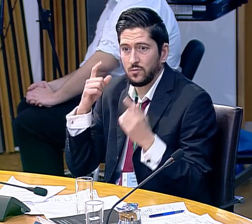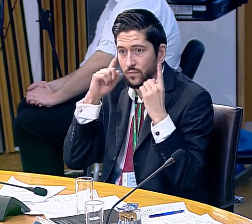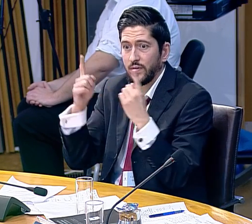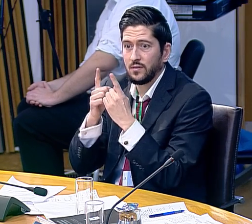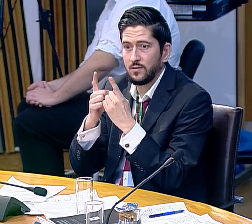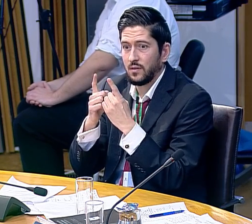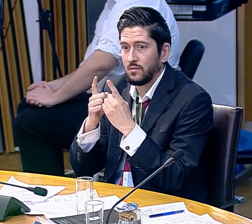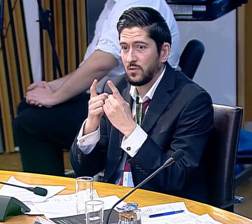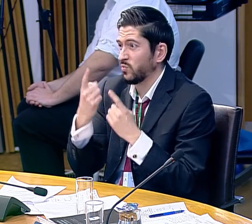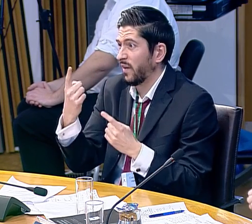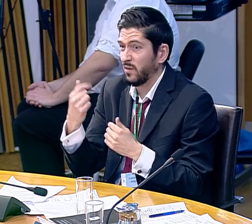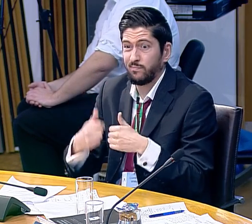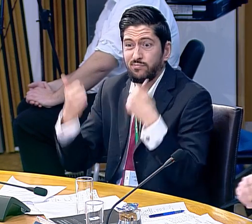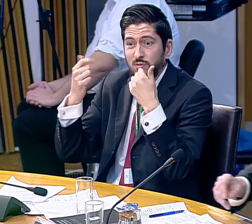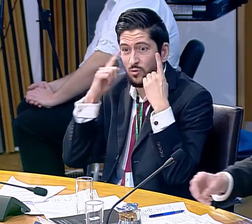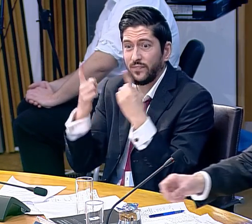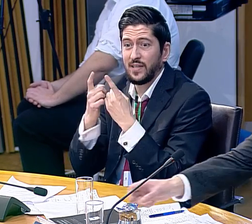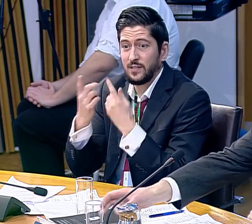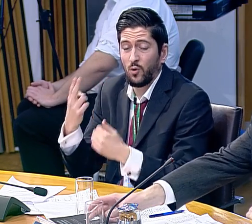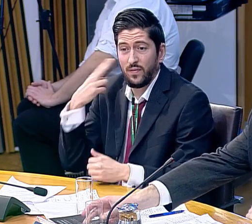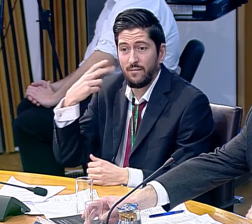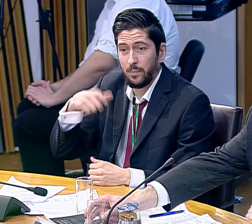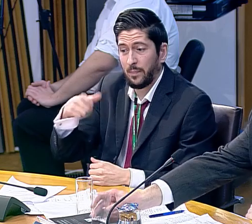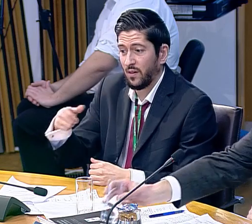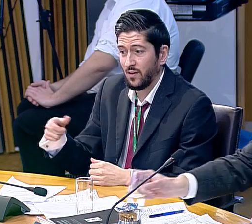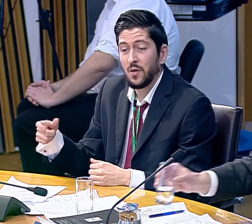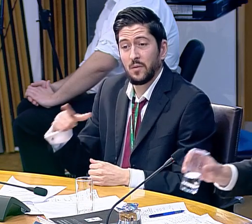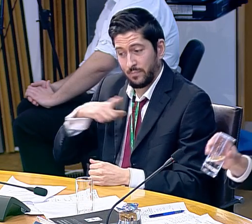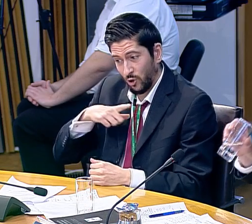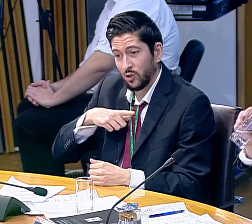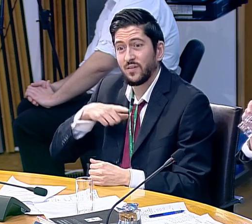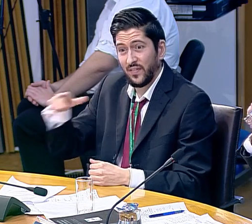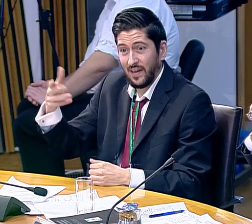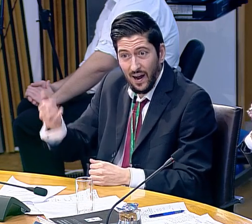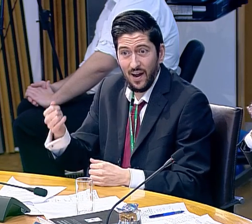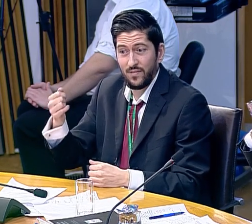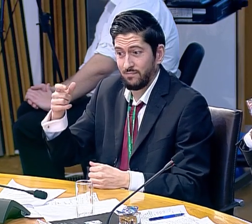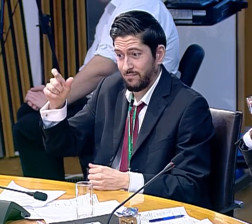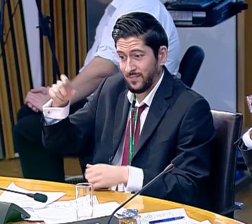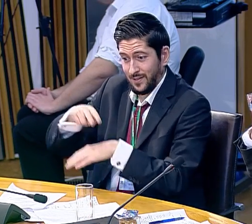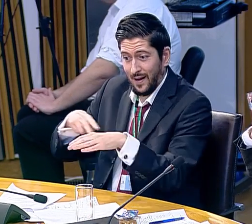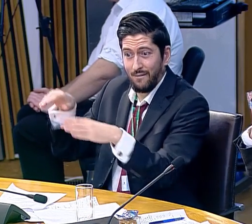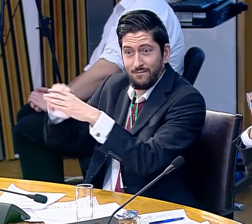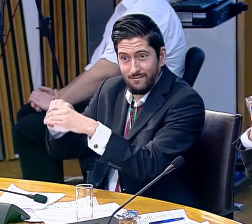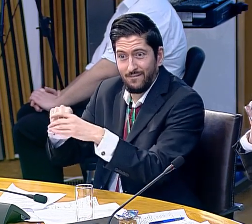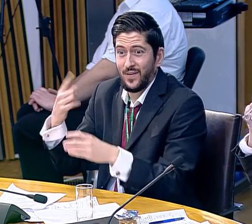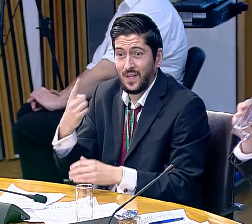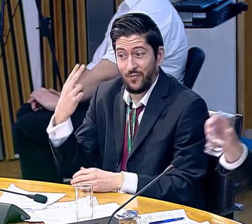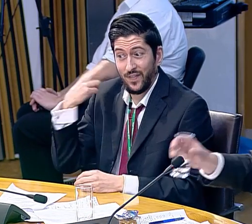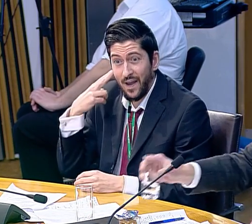Okay, well, Preston, the University of Central Lancashire, has attracted a number of deaf students, and that's because they have a number of